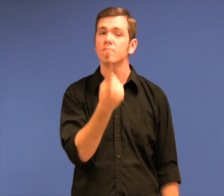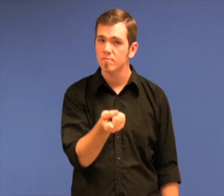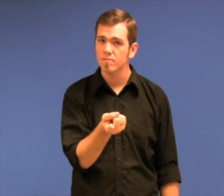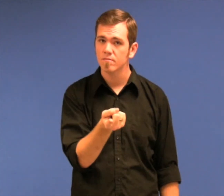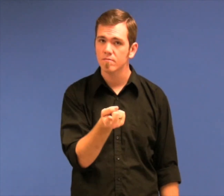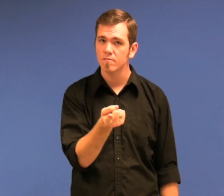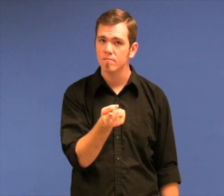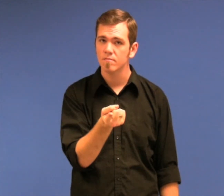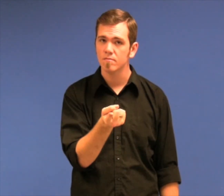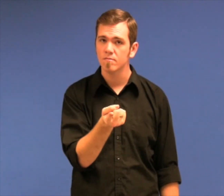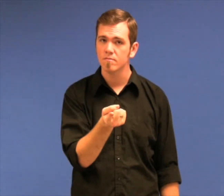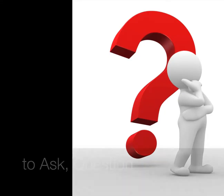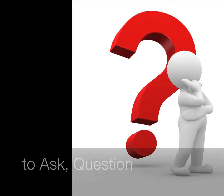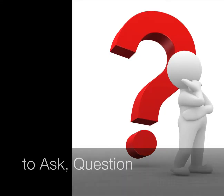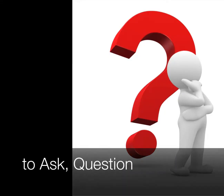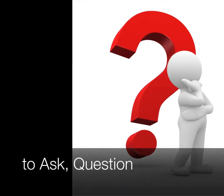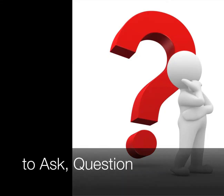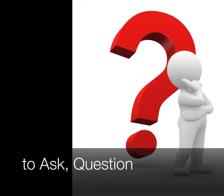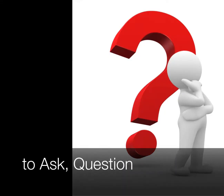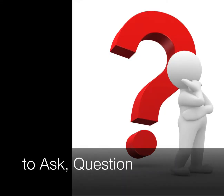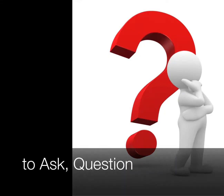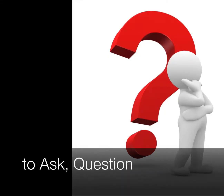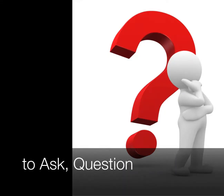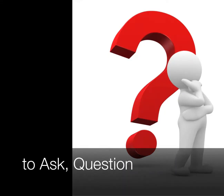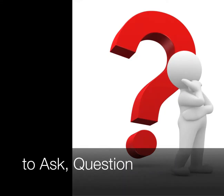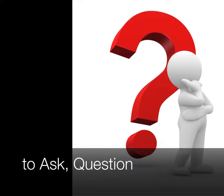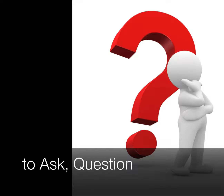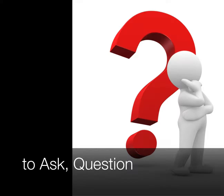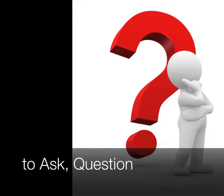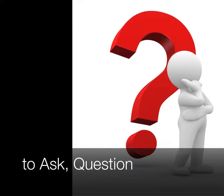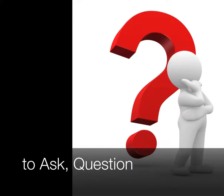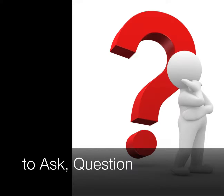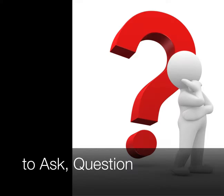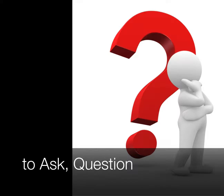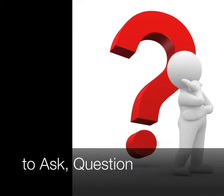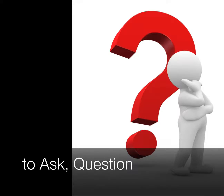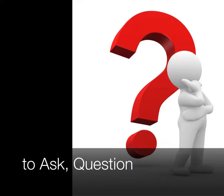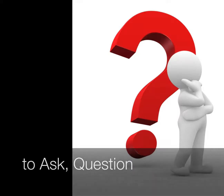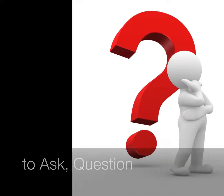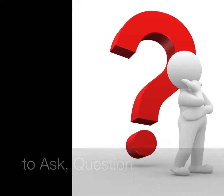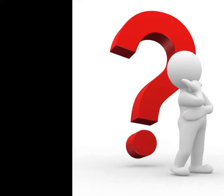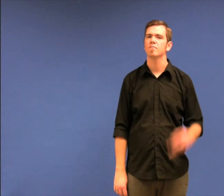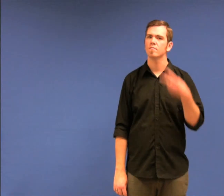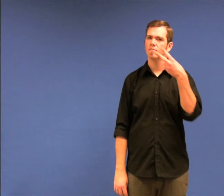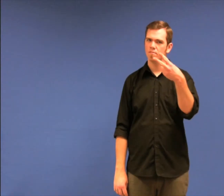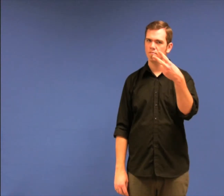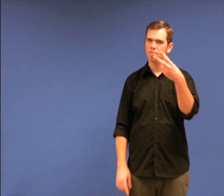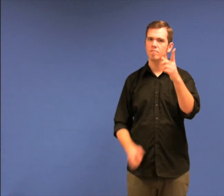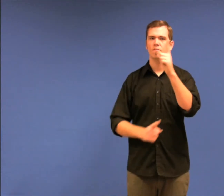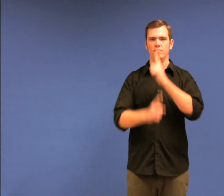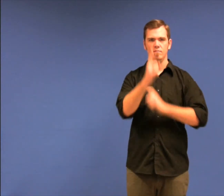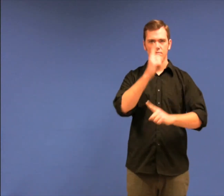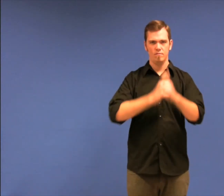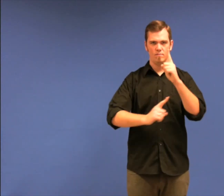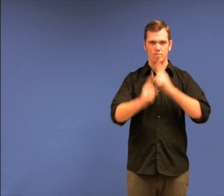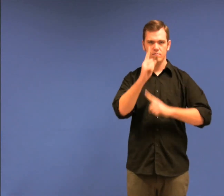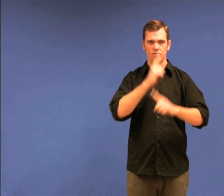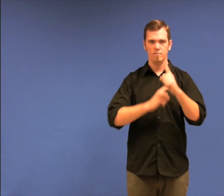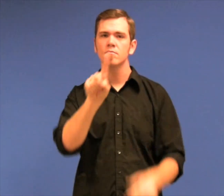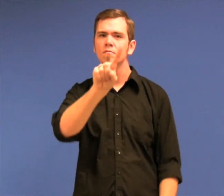Tell. And it goes in the direction of who you're telling. The sign for ask, it's also the sign for question. There are actually two signs. They're very